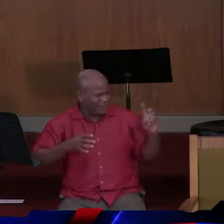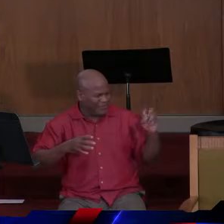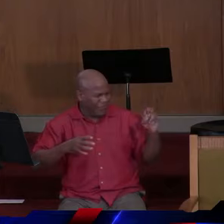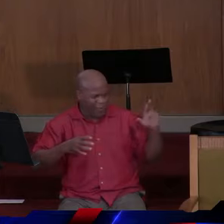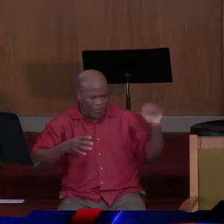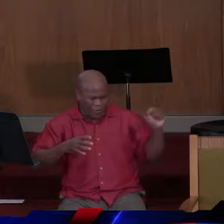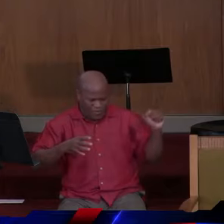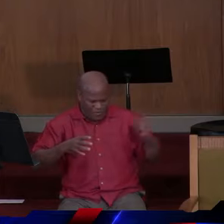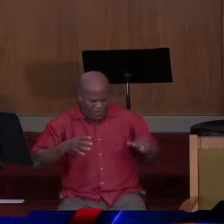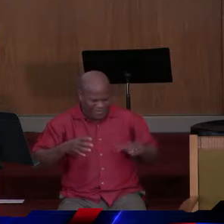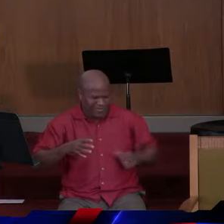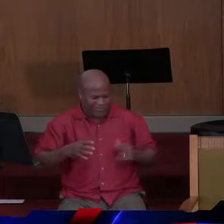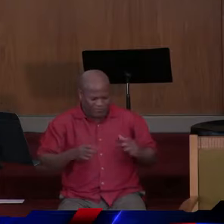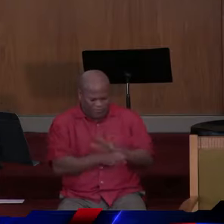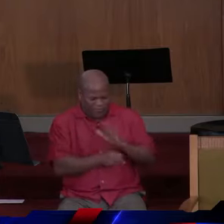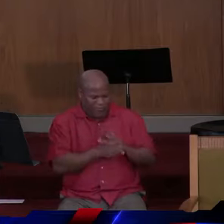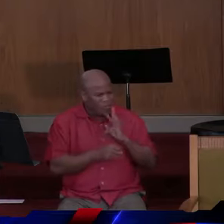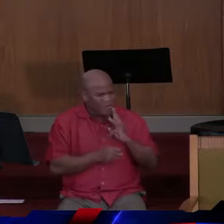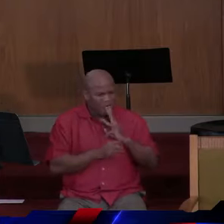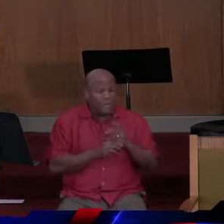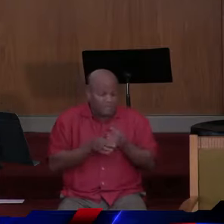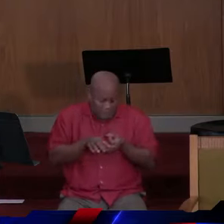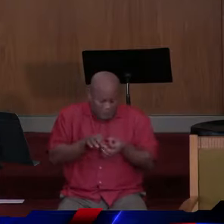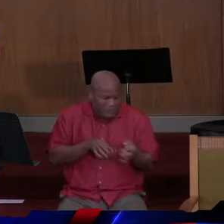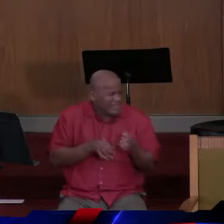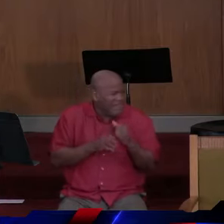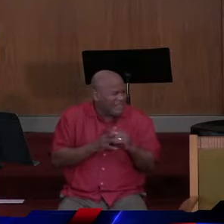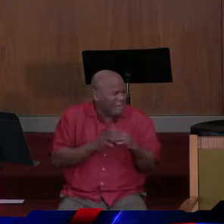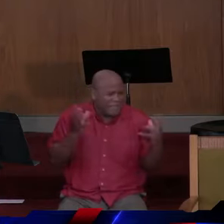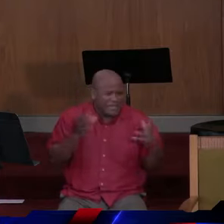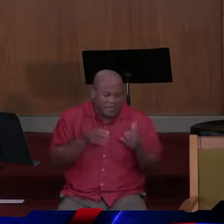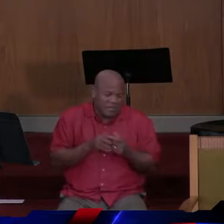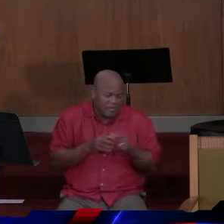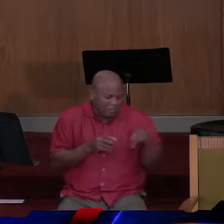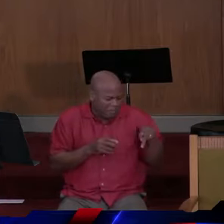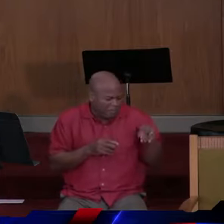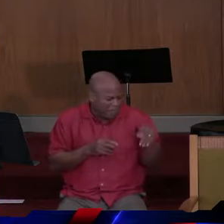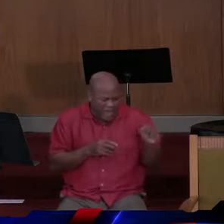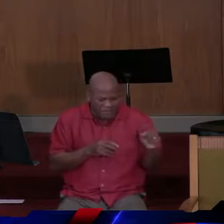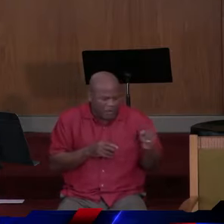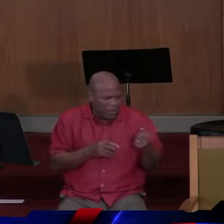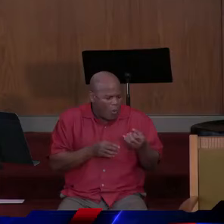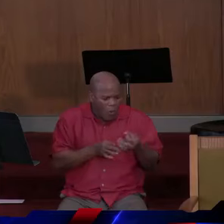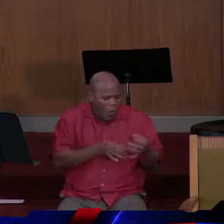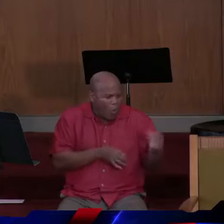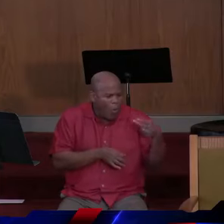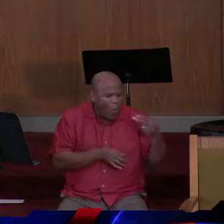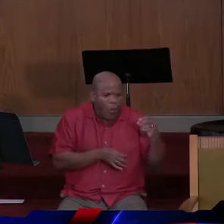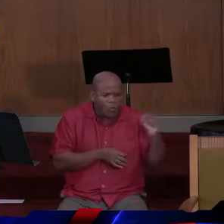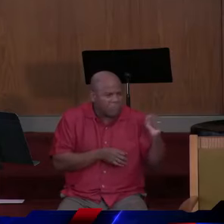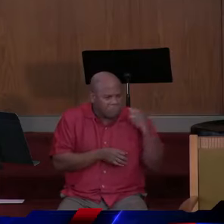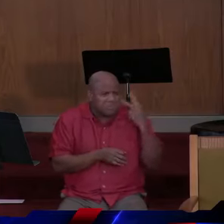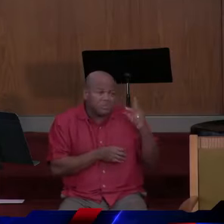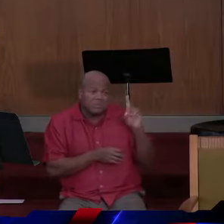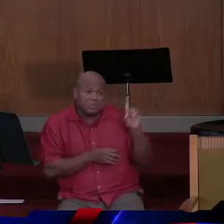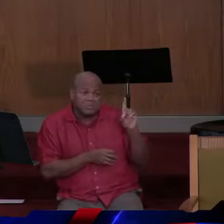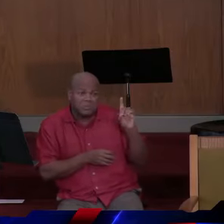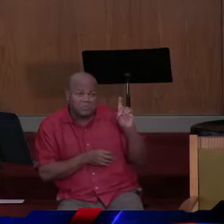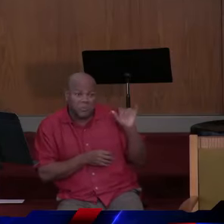ain't that big. It could be a pipe. It could be a hose. I ain't no contractor, but I watched the DIY channel,